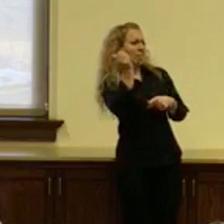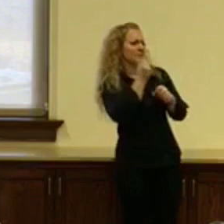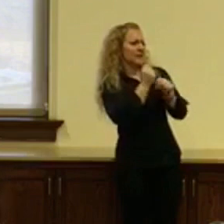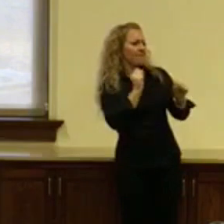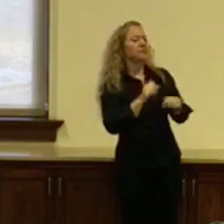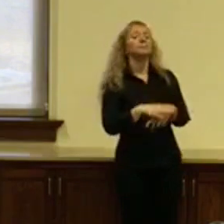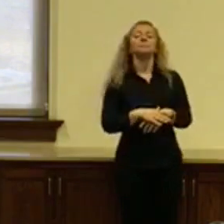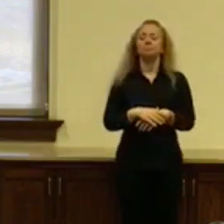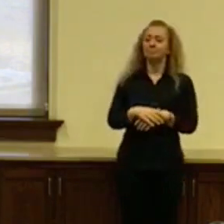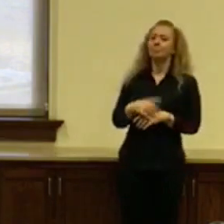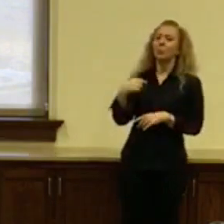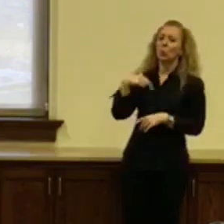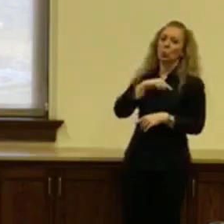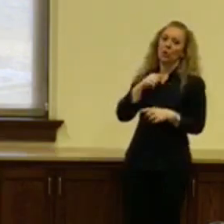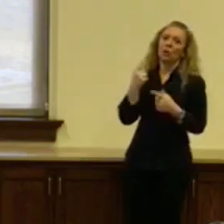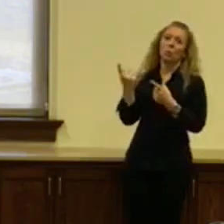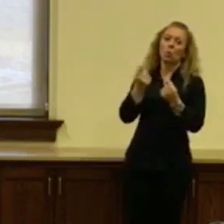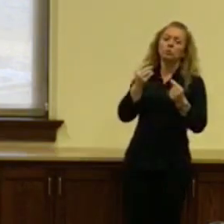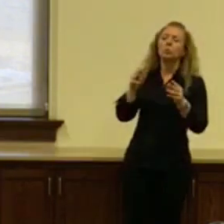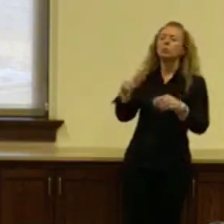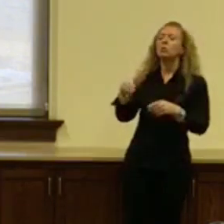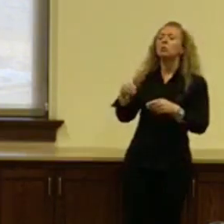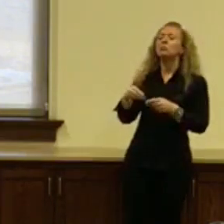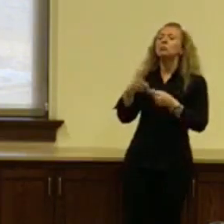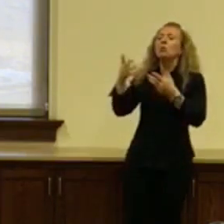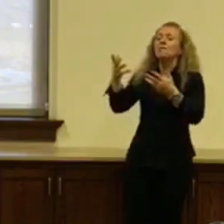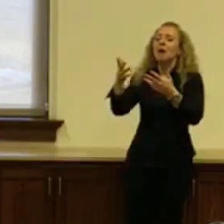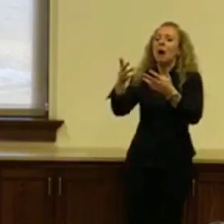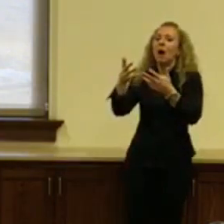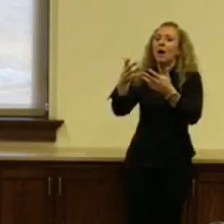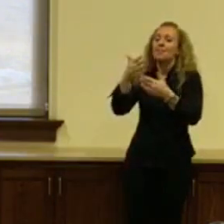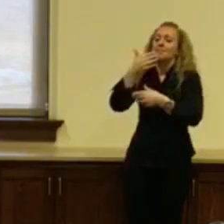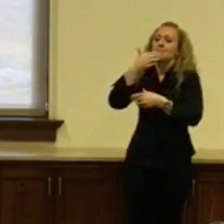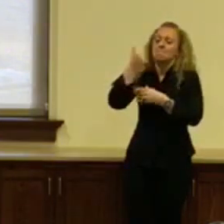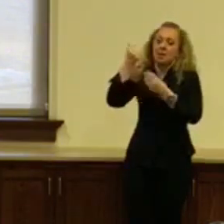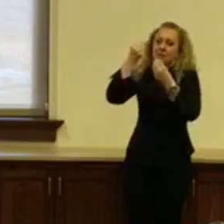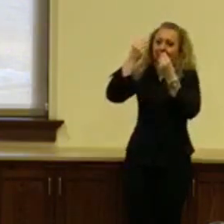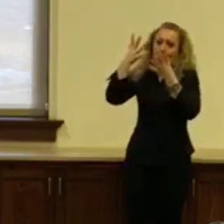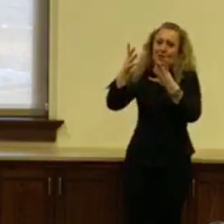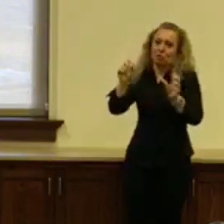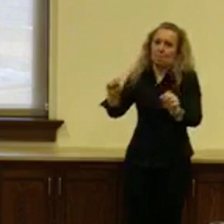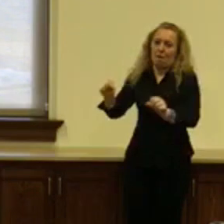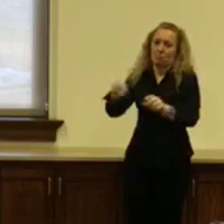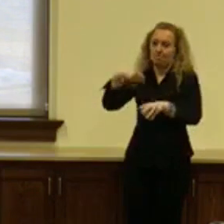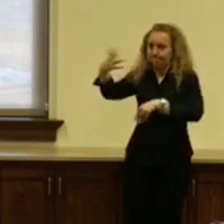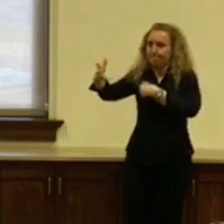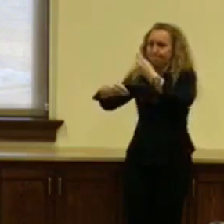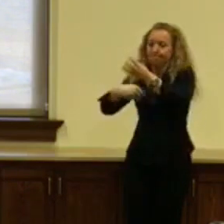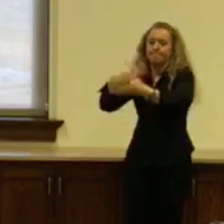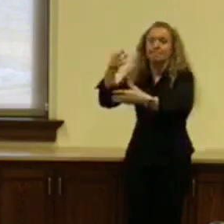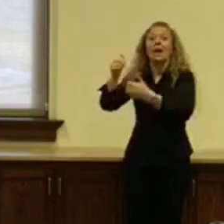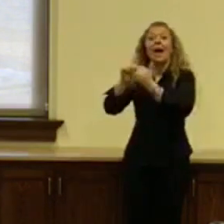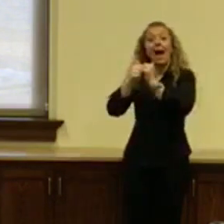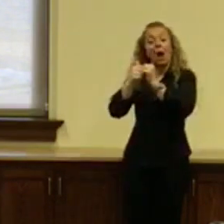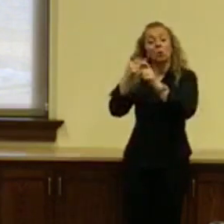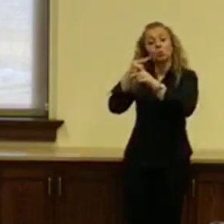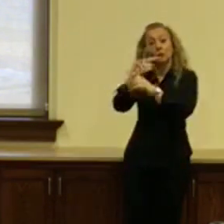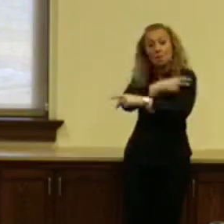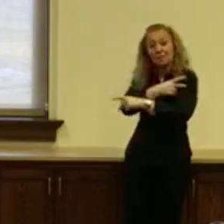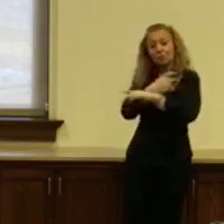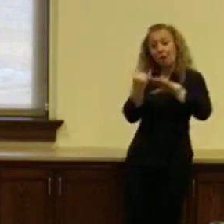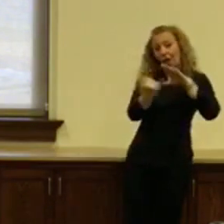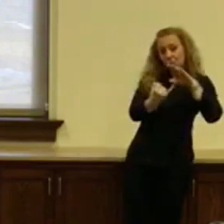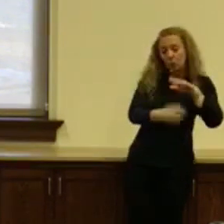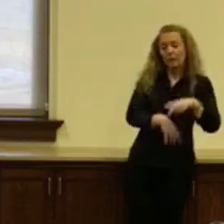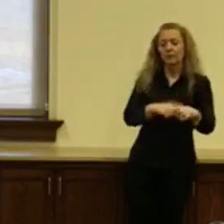Again, what we've been doing is providing them the best information we can on how to quarantine and isolate patients,